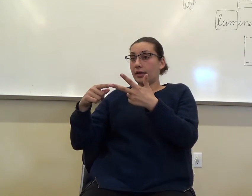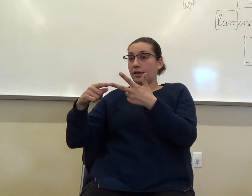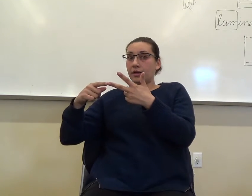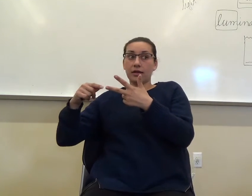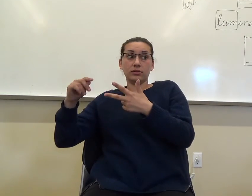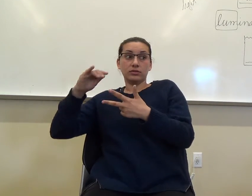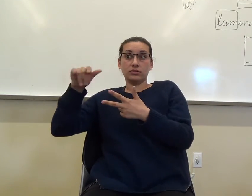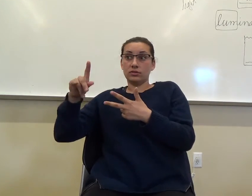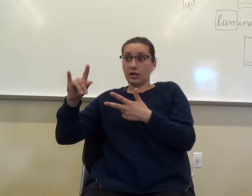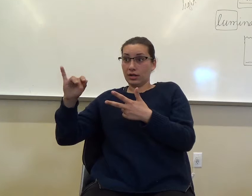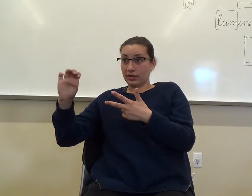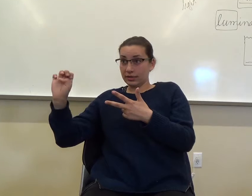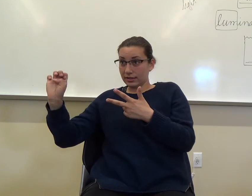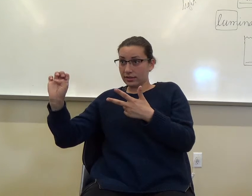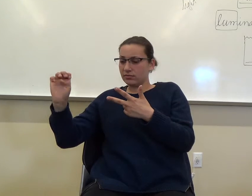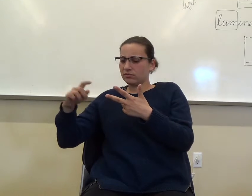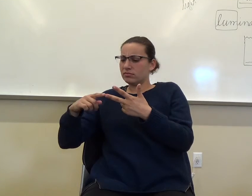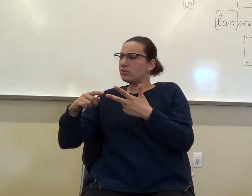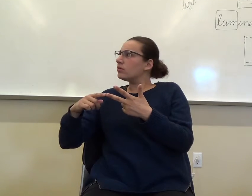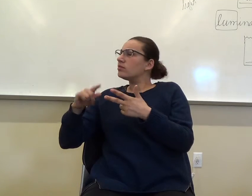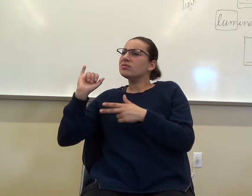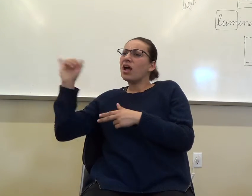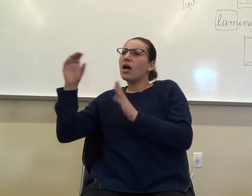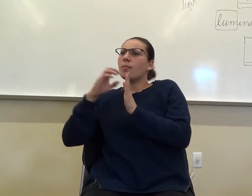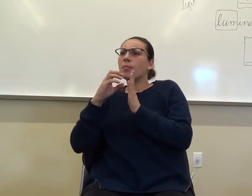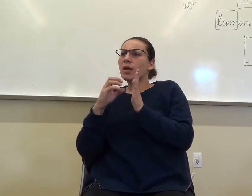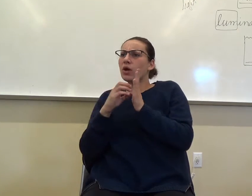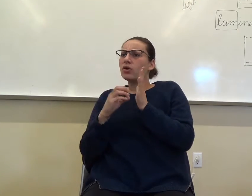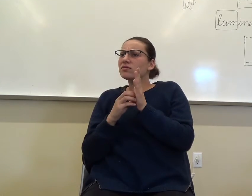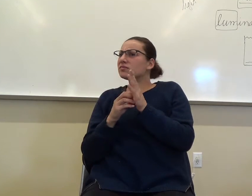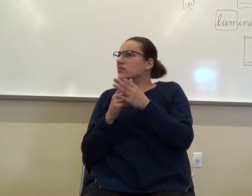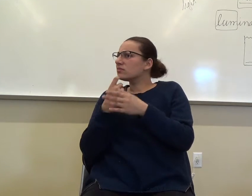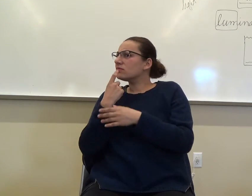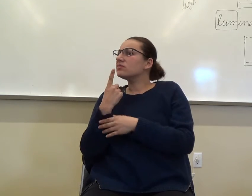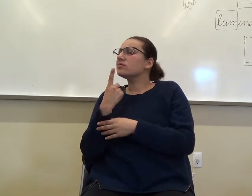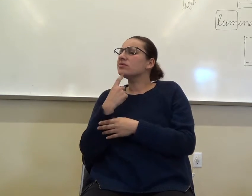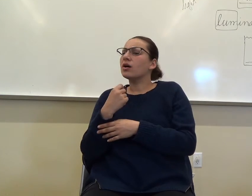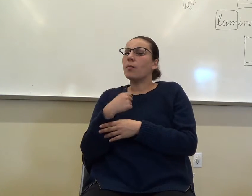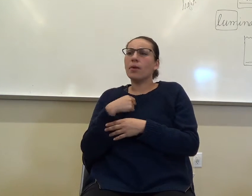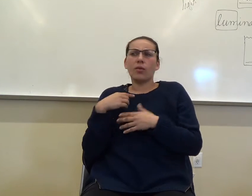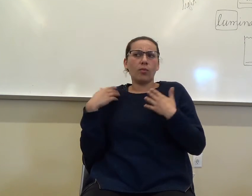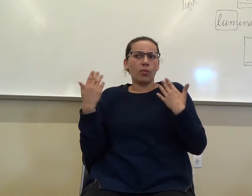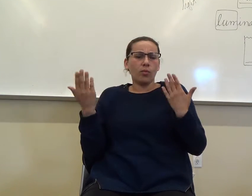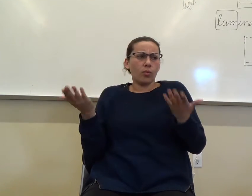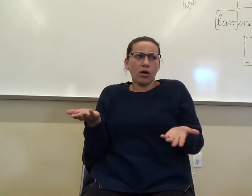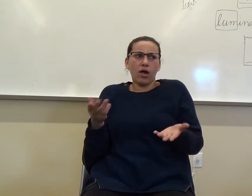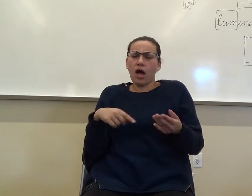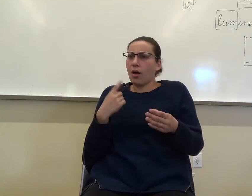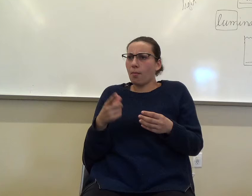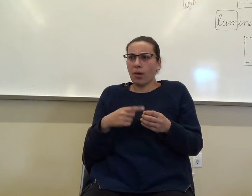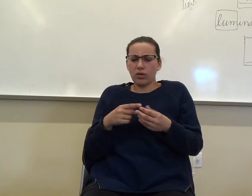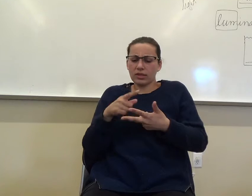is, what is this paragraph telling me about these three